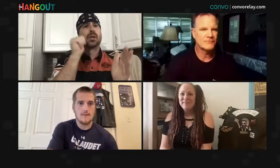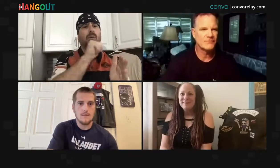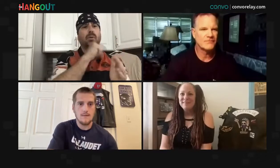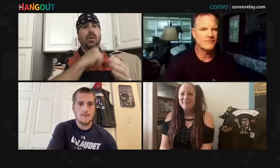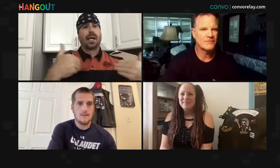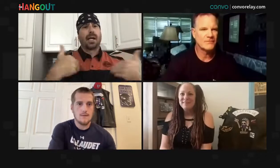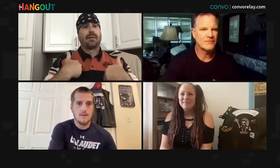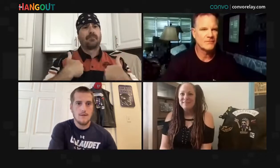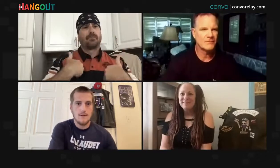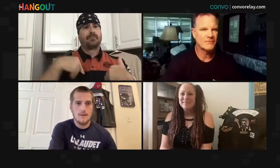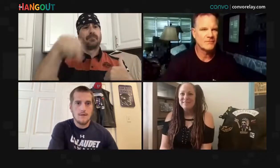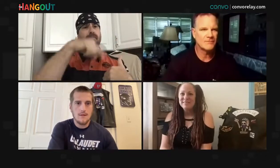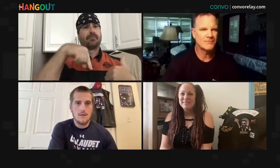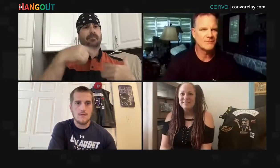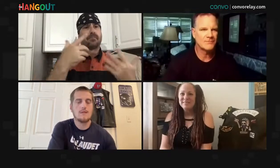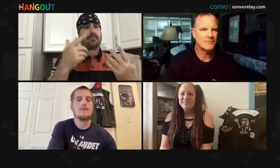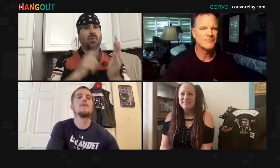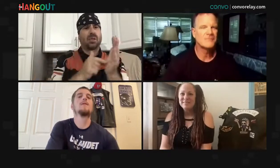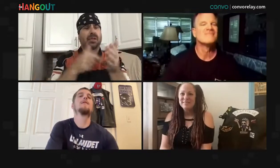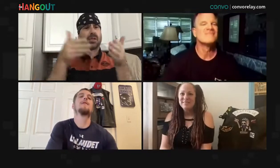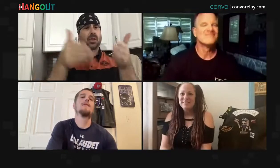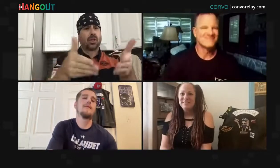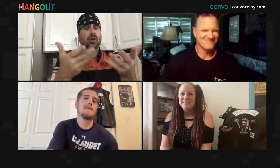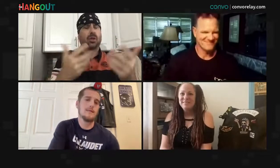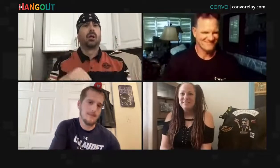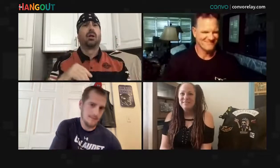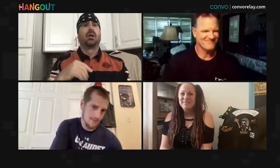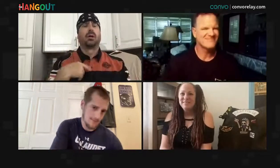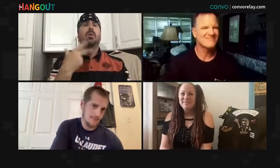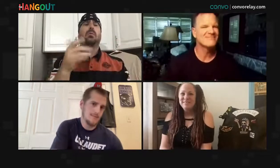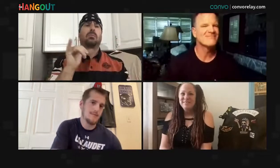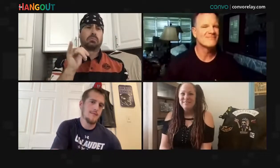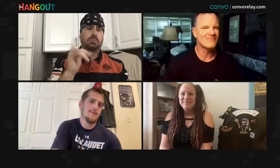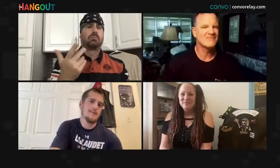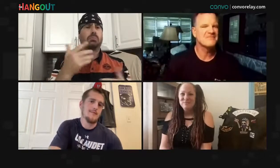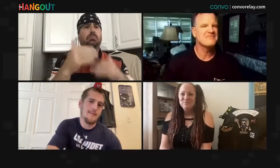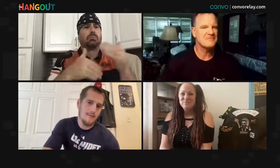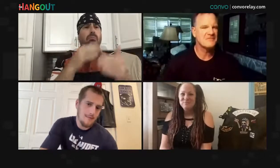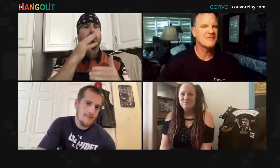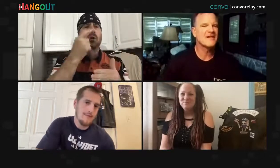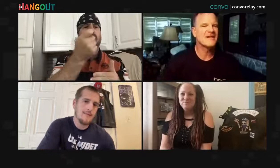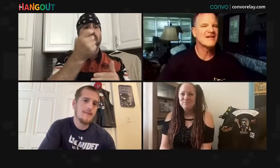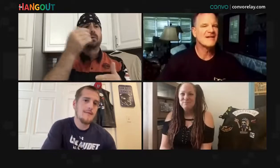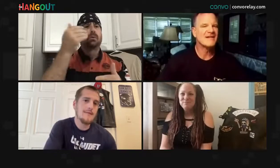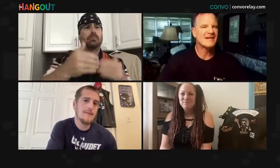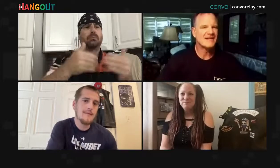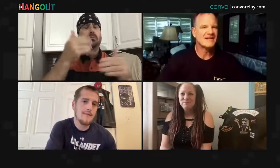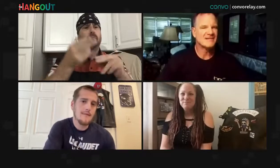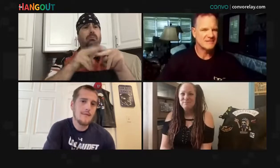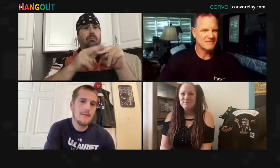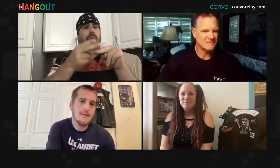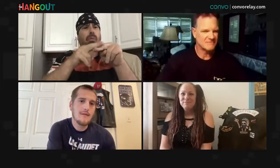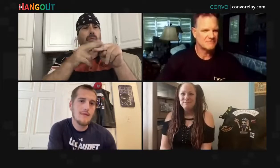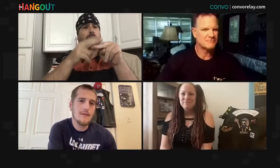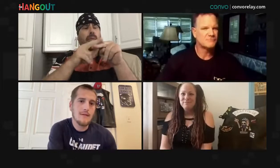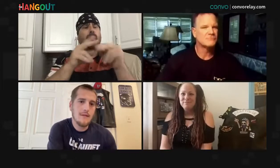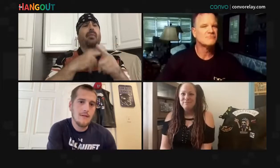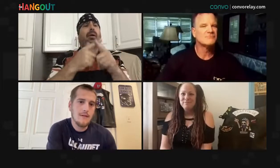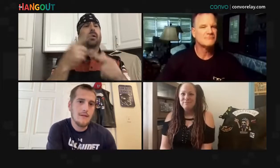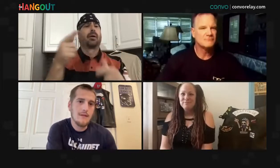ride. And we wanted to show that Arizona does have, what we have here. And we started